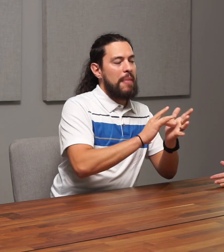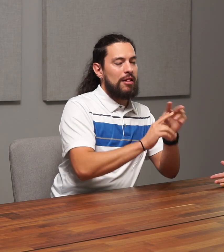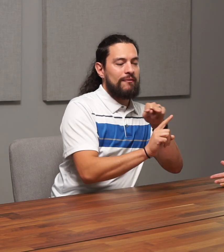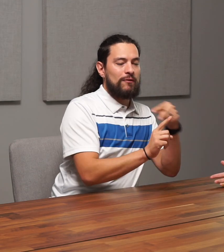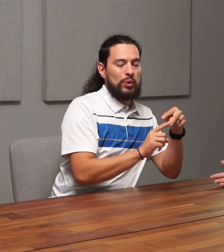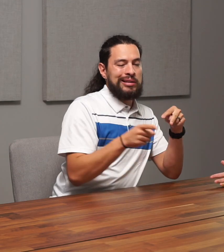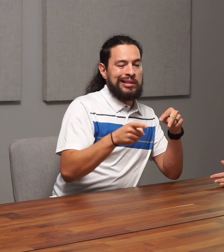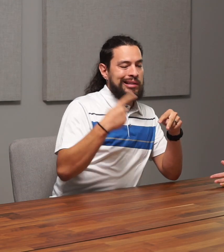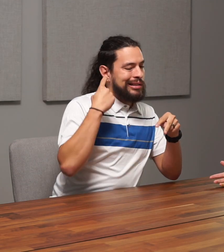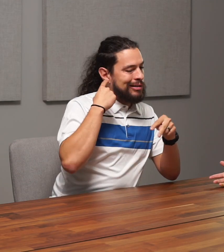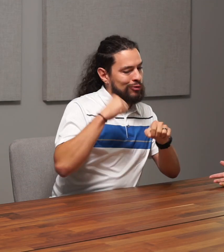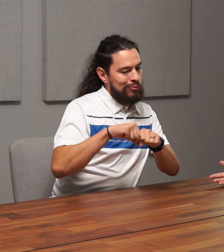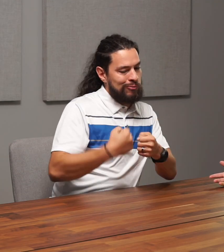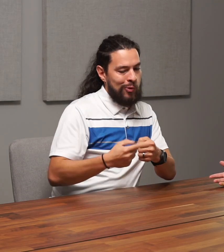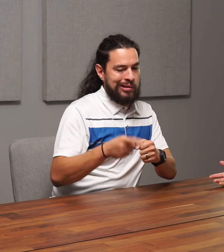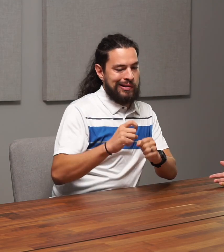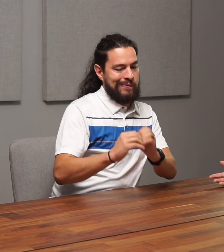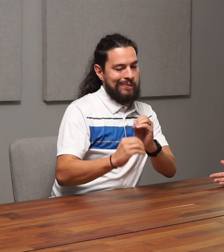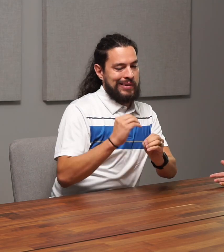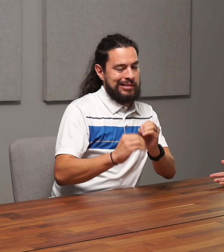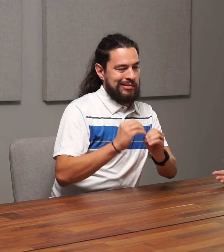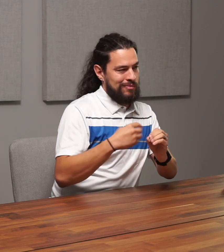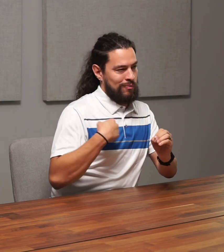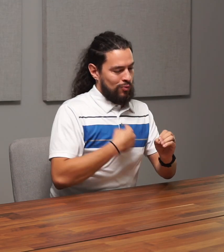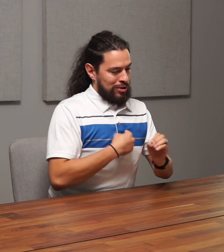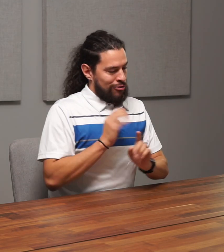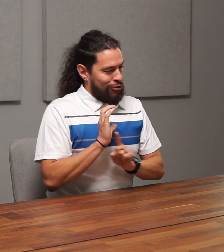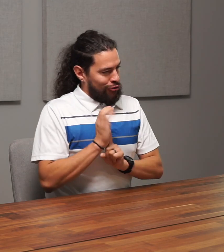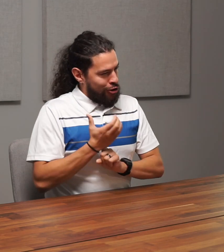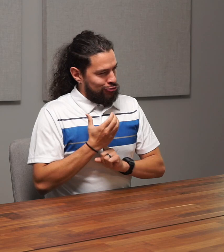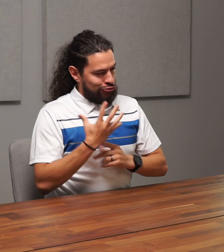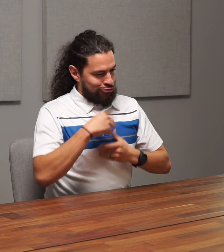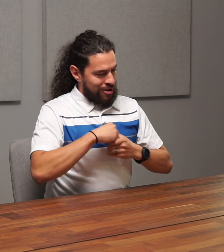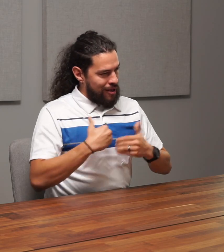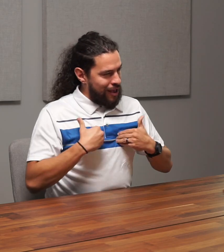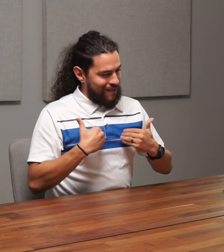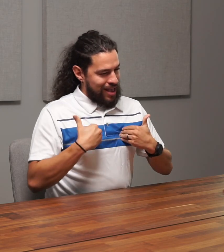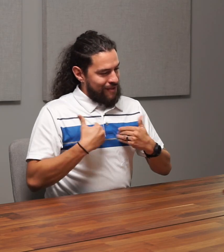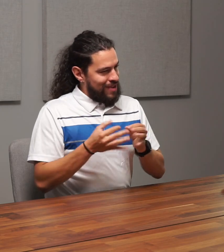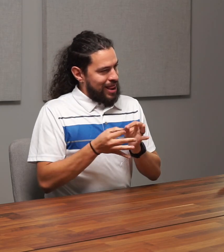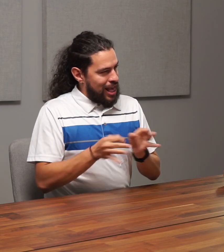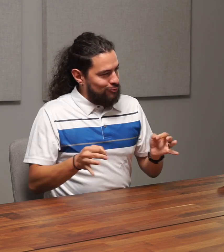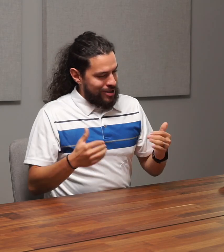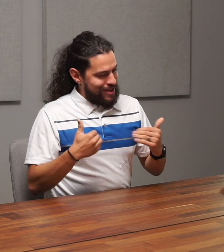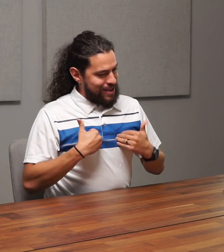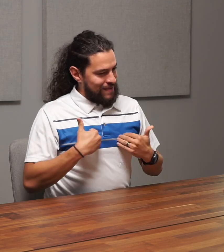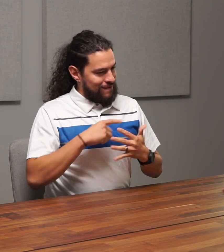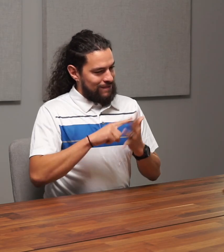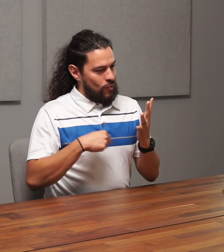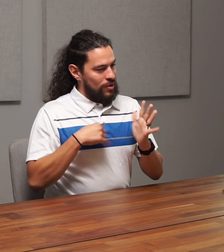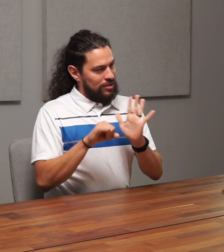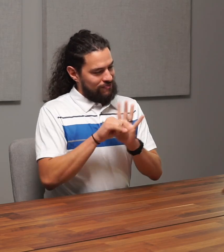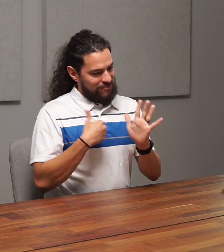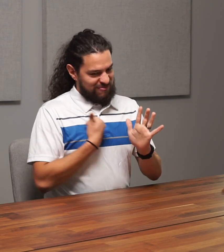identify ourselves as impaired you know that's the medical view of deafness that we are there's something wrong with us we need to be fixed